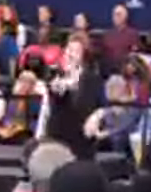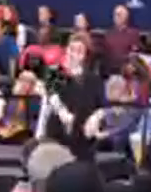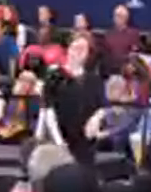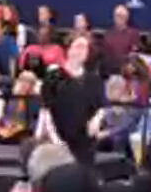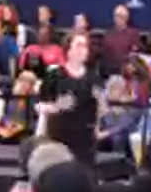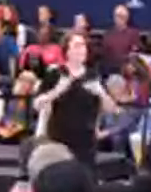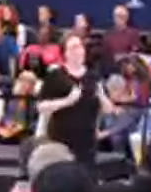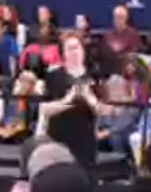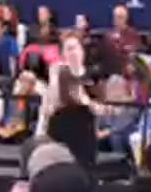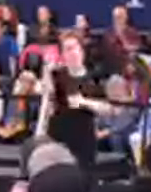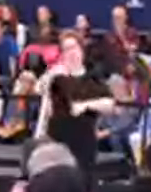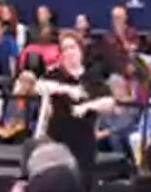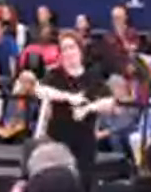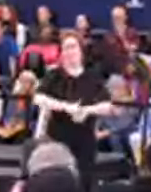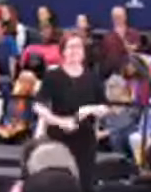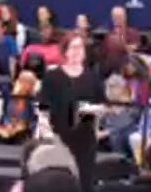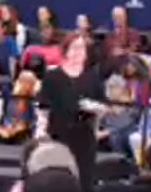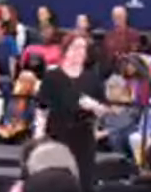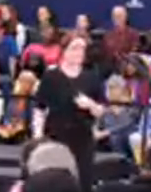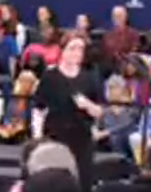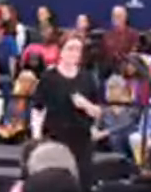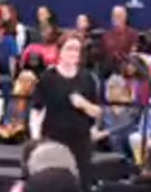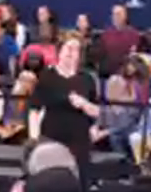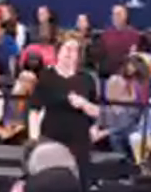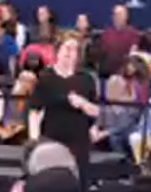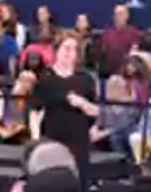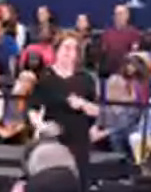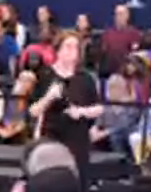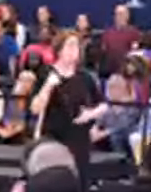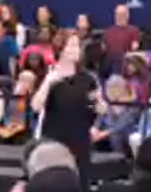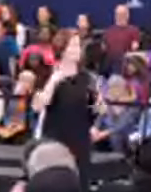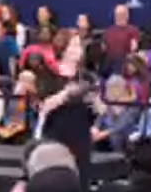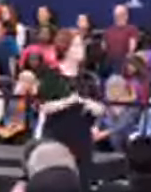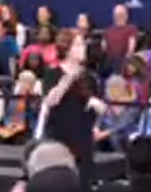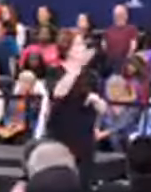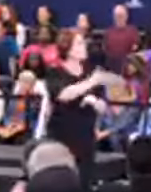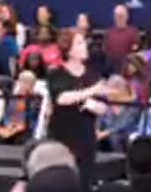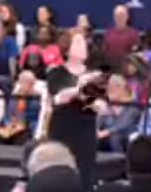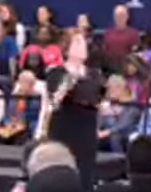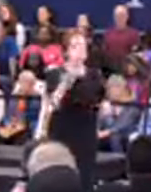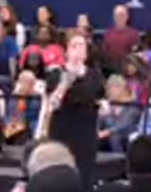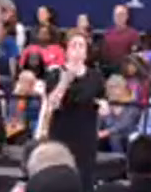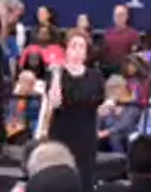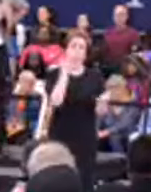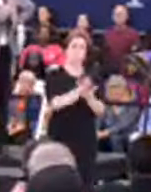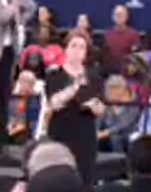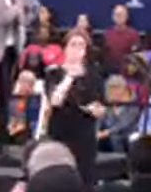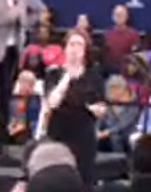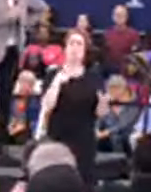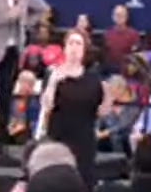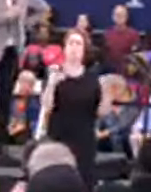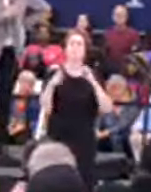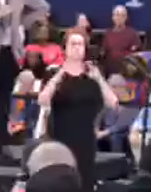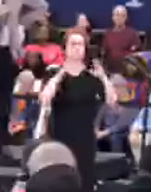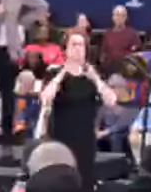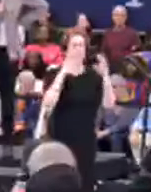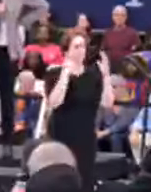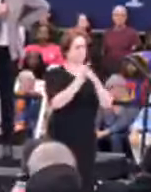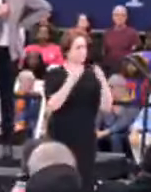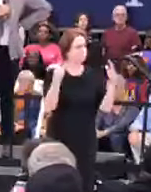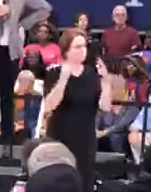want to waste your time. So I do want to, before I close my comments, I do want to talk about a conversation that's been